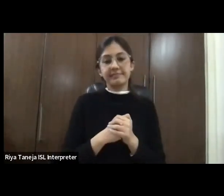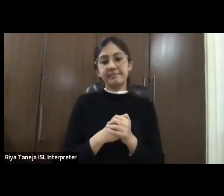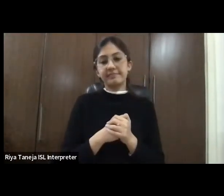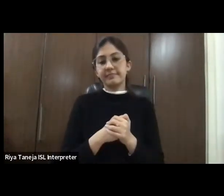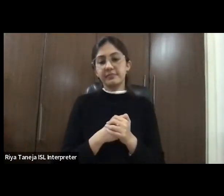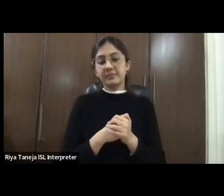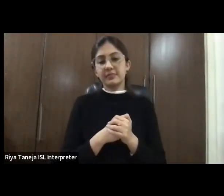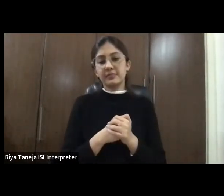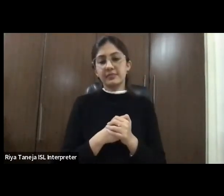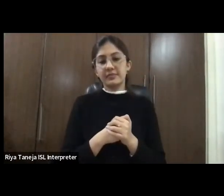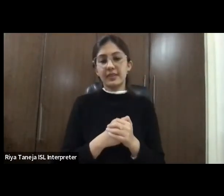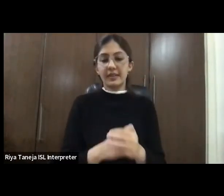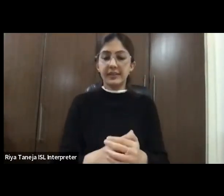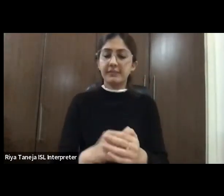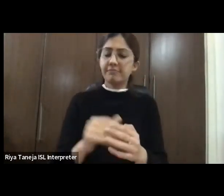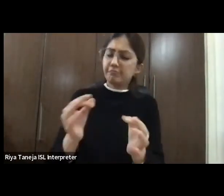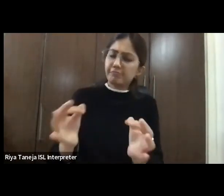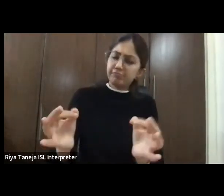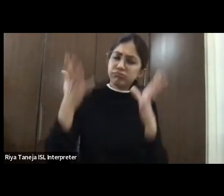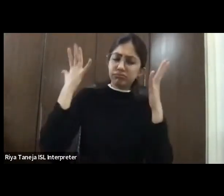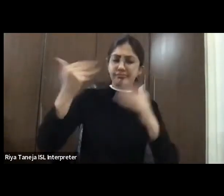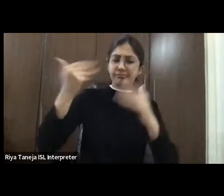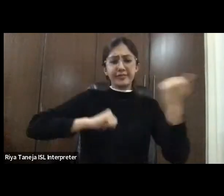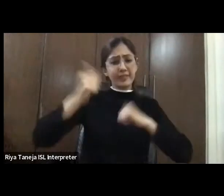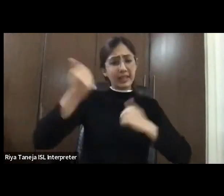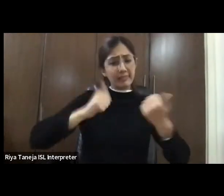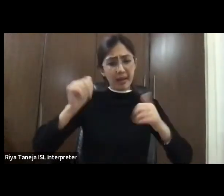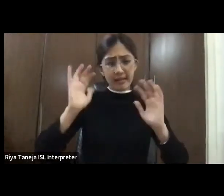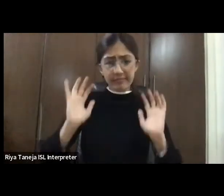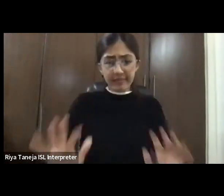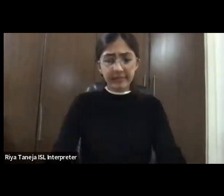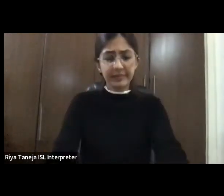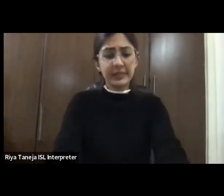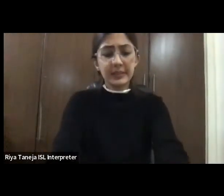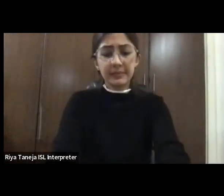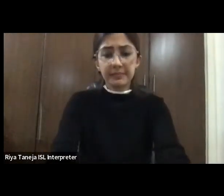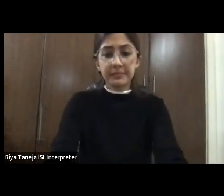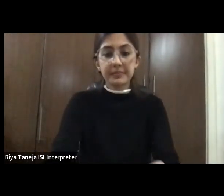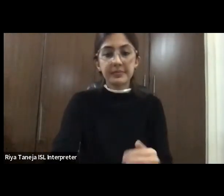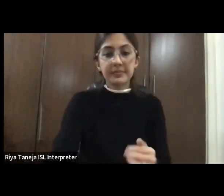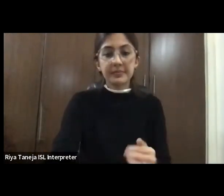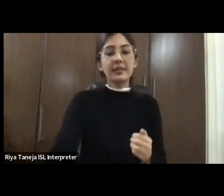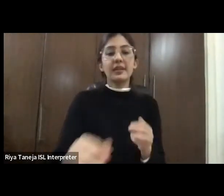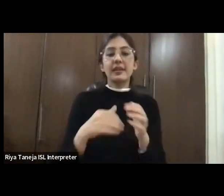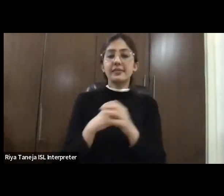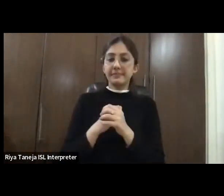the excellent feedback on different kind of work done by different candidates.